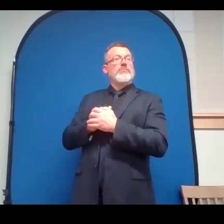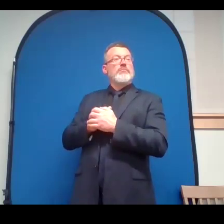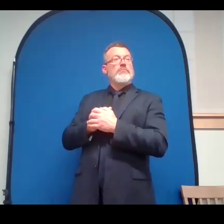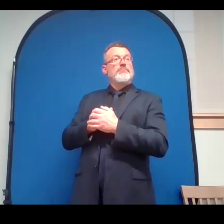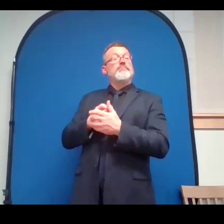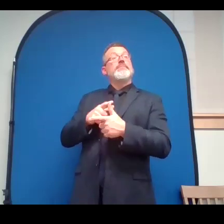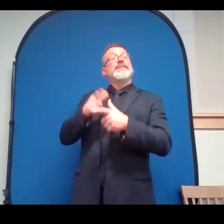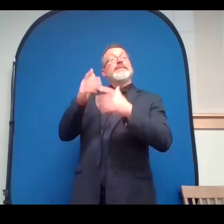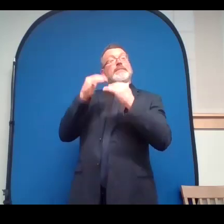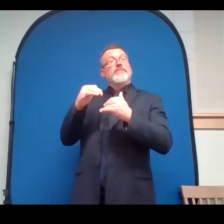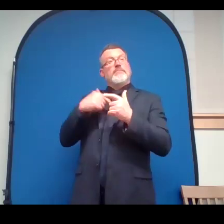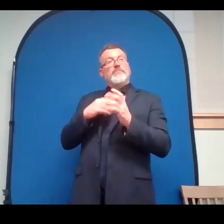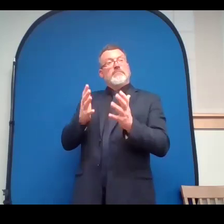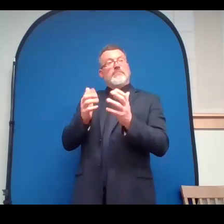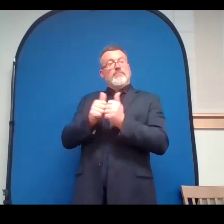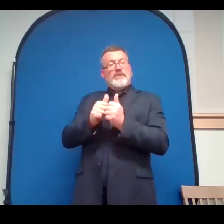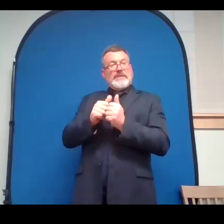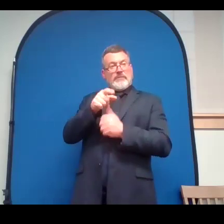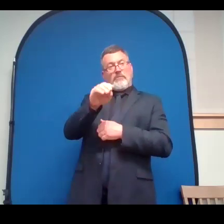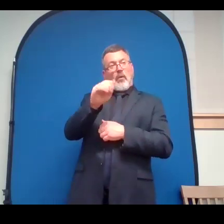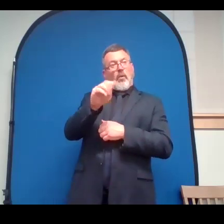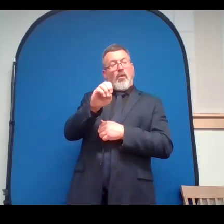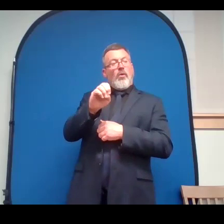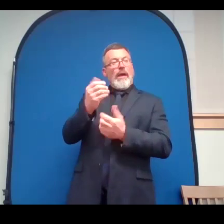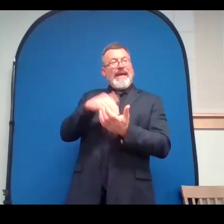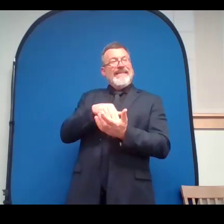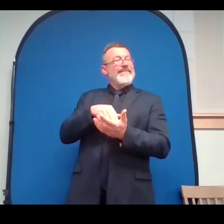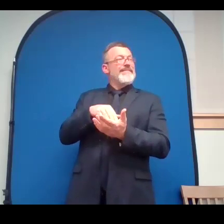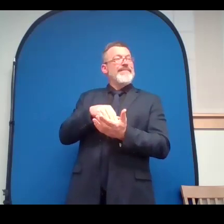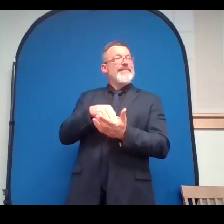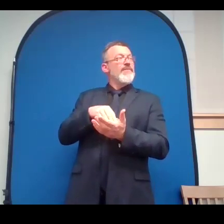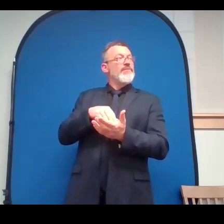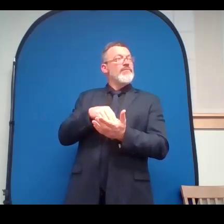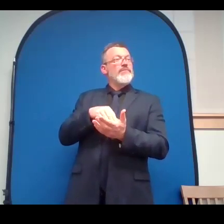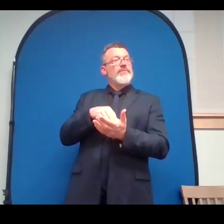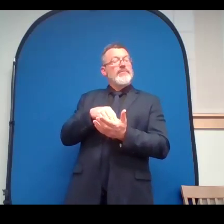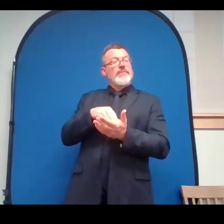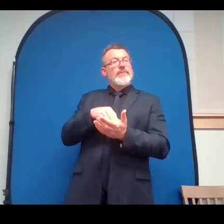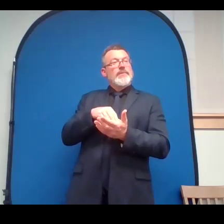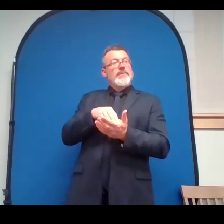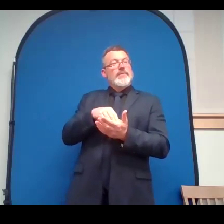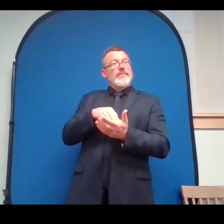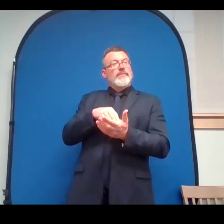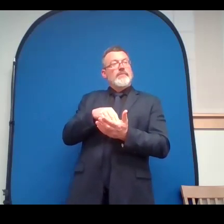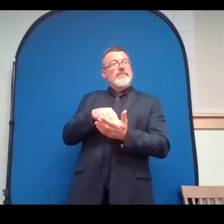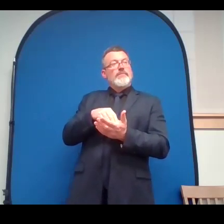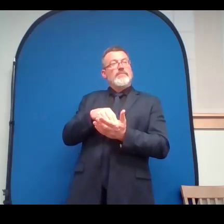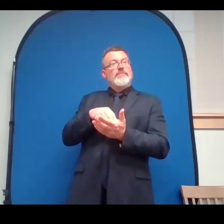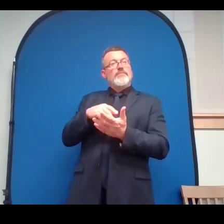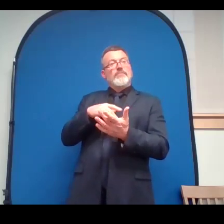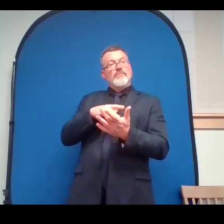First Sergeant Mote, I reached out to a full-time staff